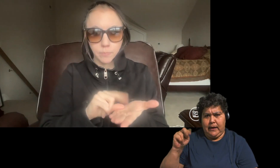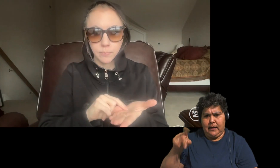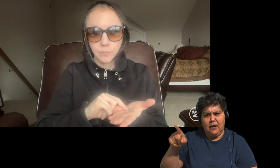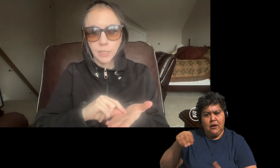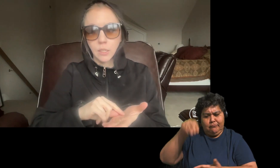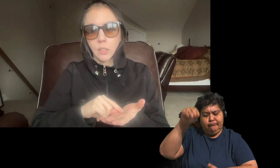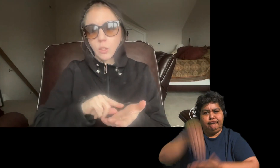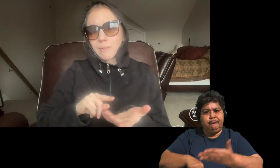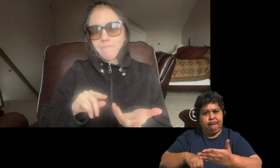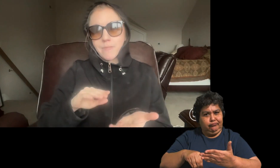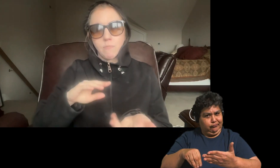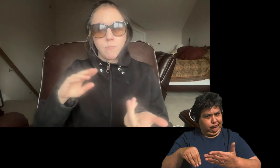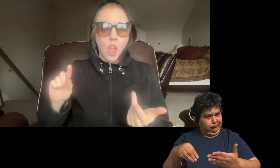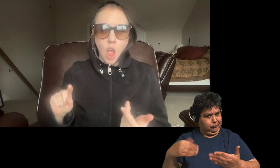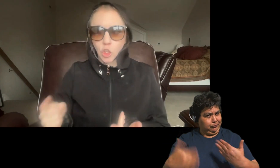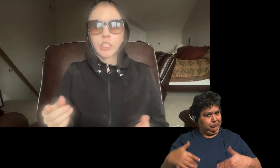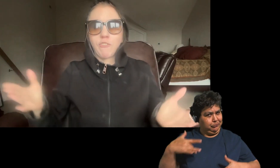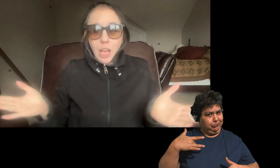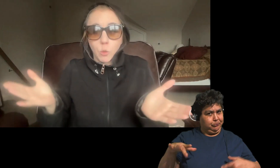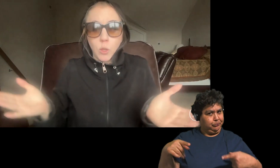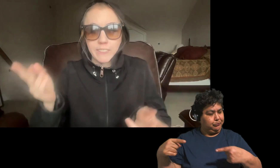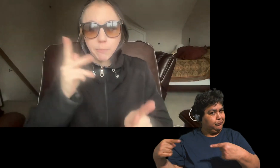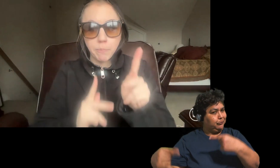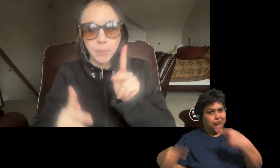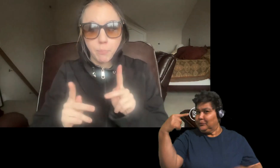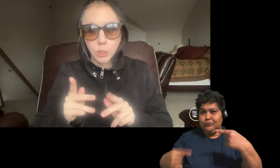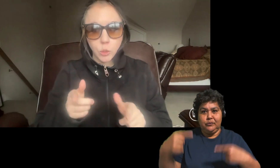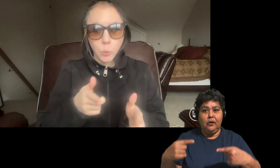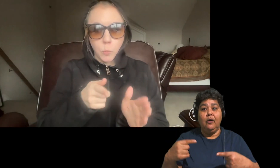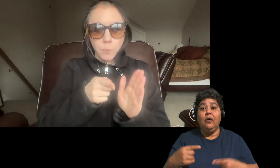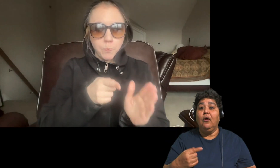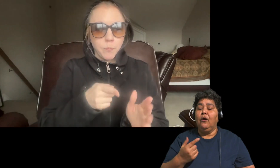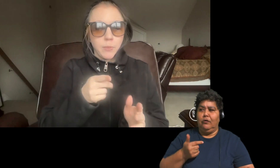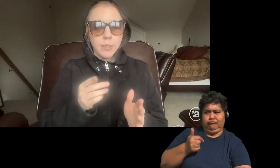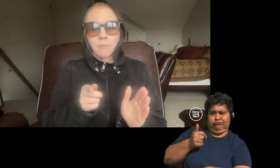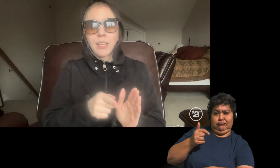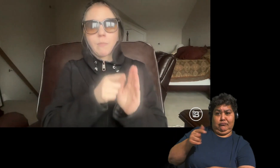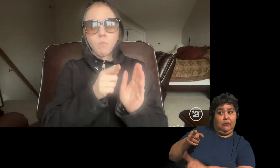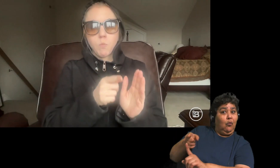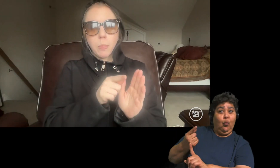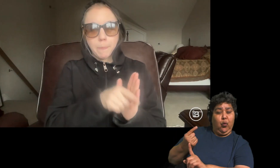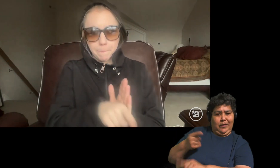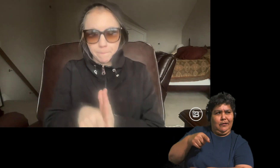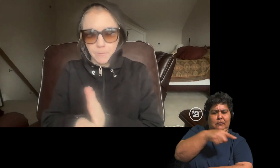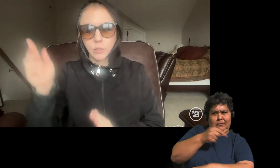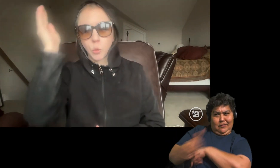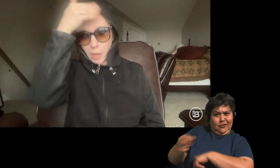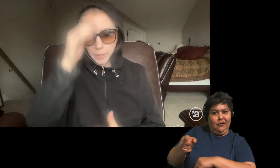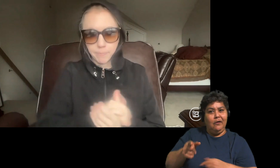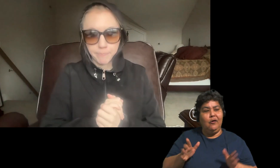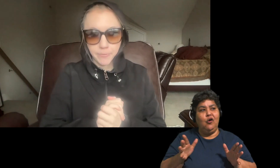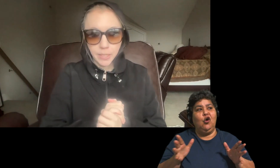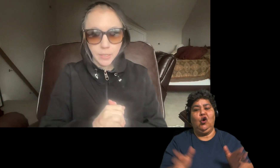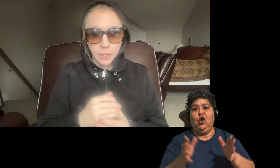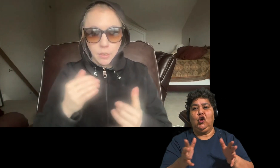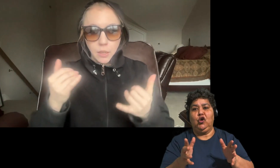a controversial article accused of encouraging Trump's assassination, really encouraging